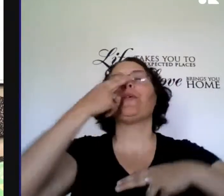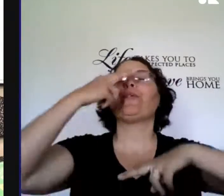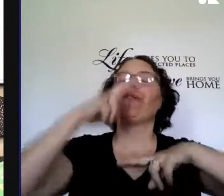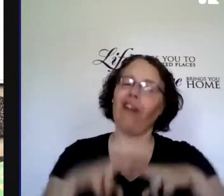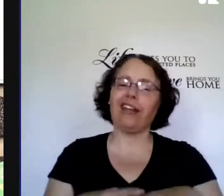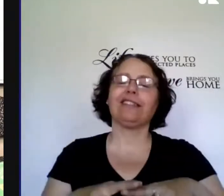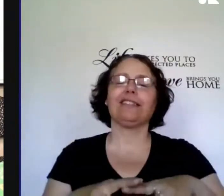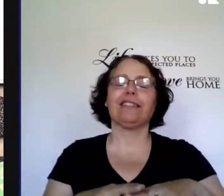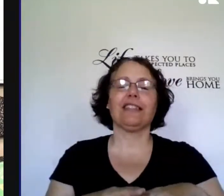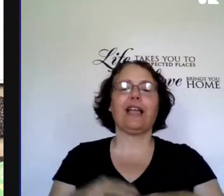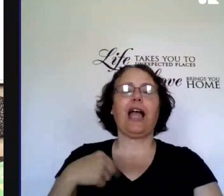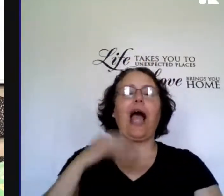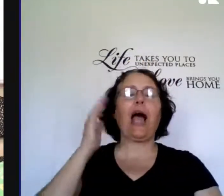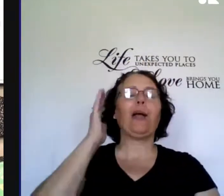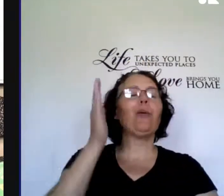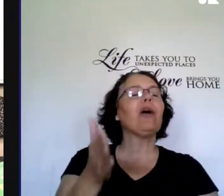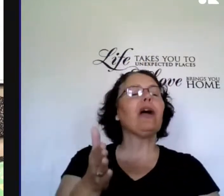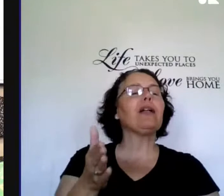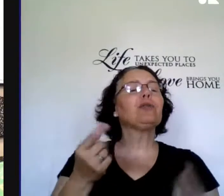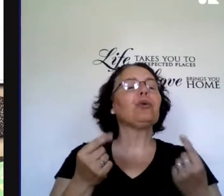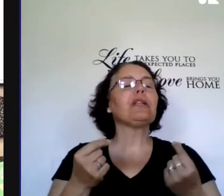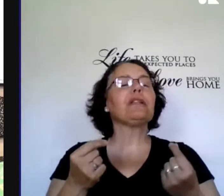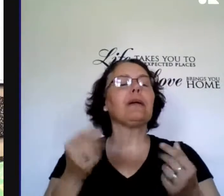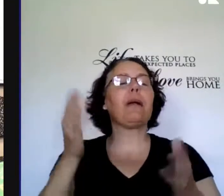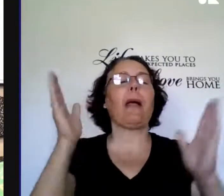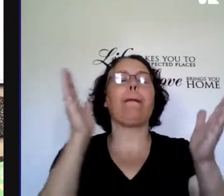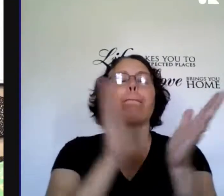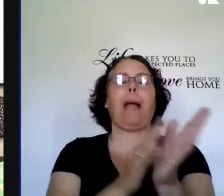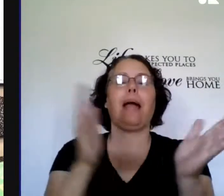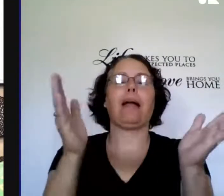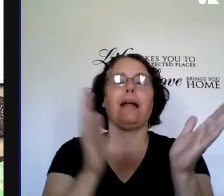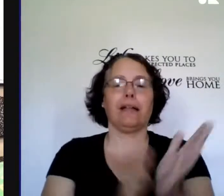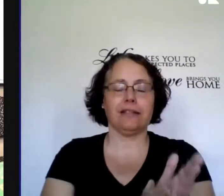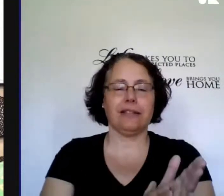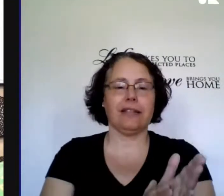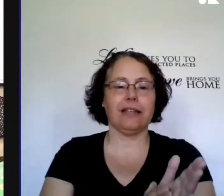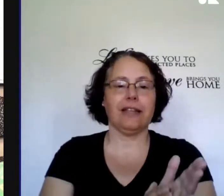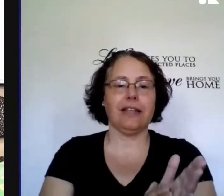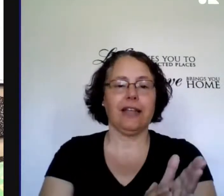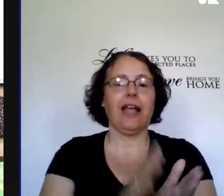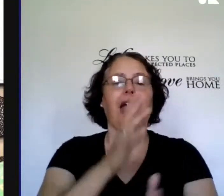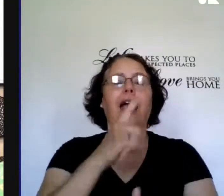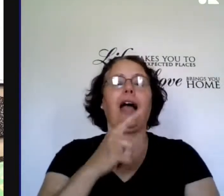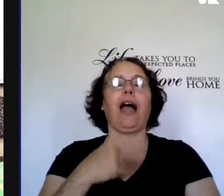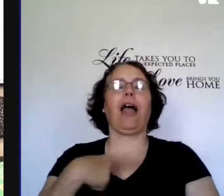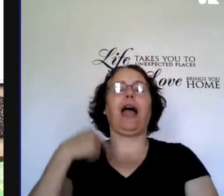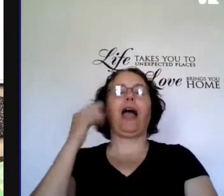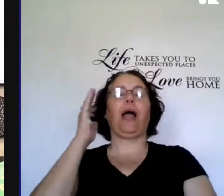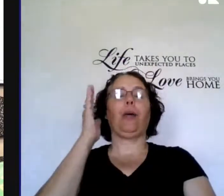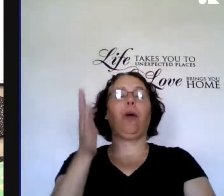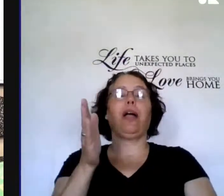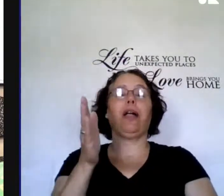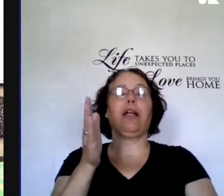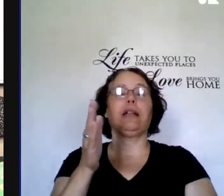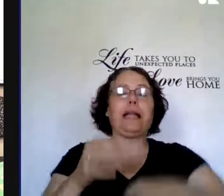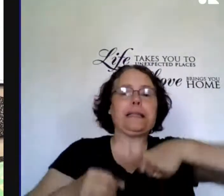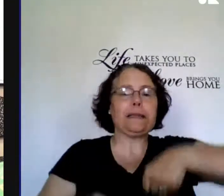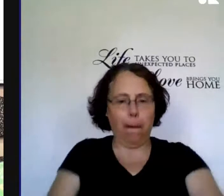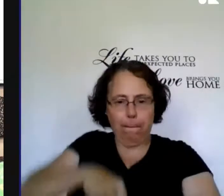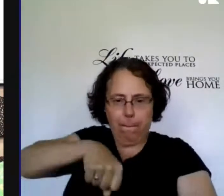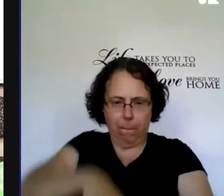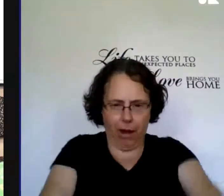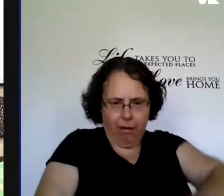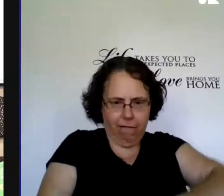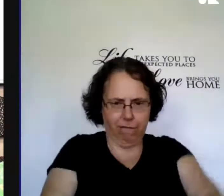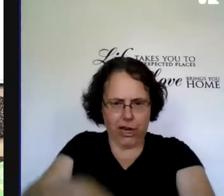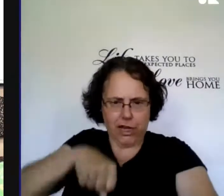fun. I'm gonna clap my hands. I'm gonna stomp